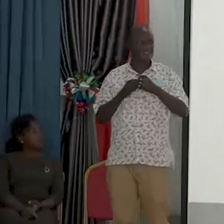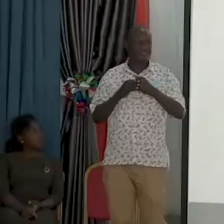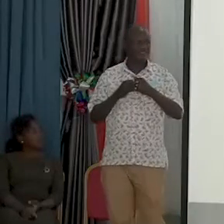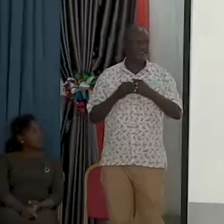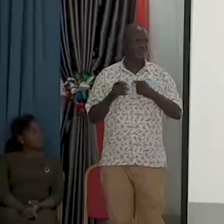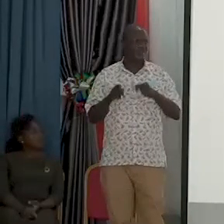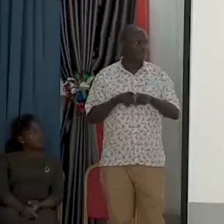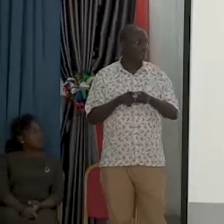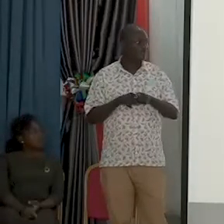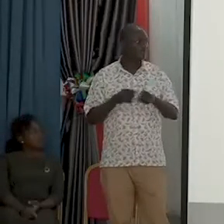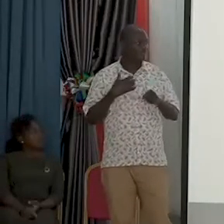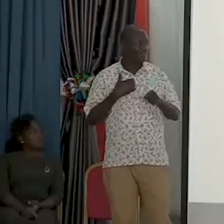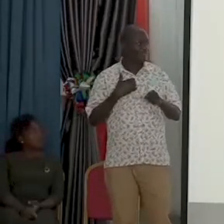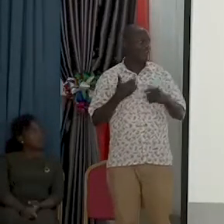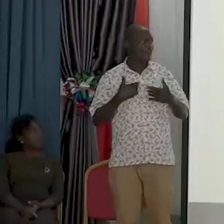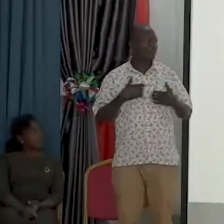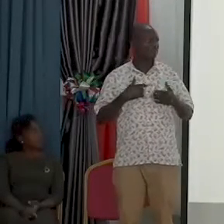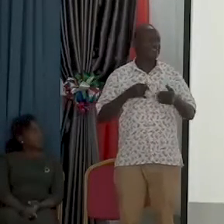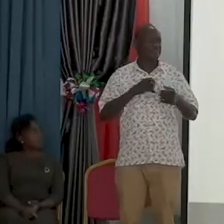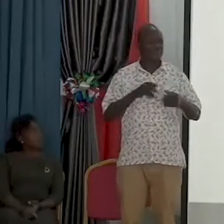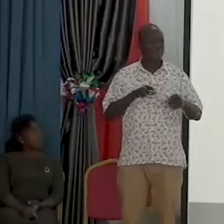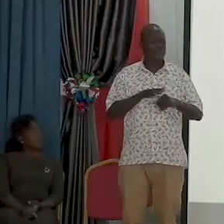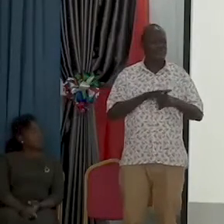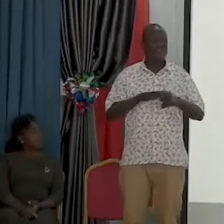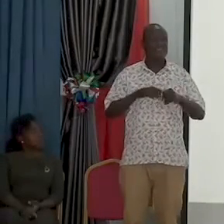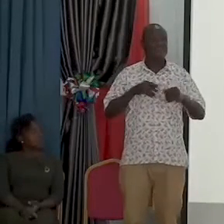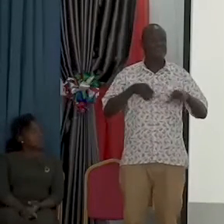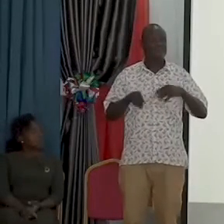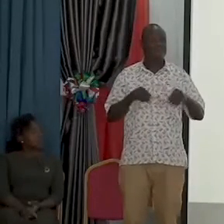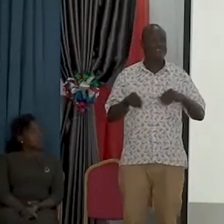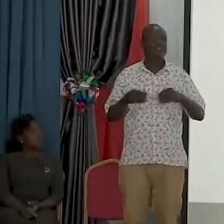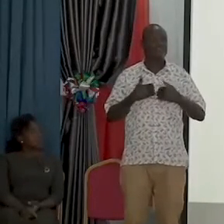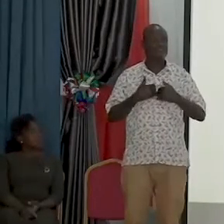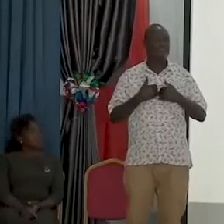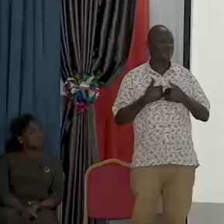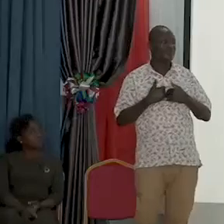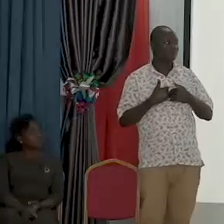been those who would have the most severe disabilities.